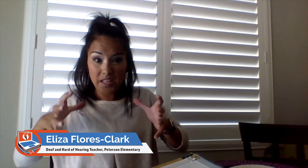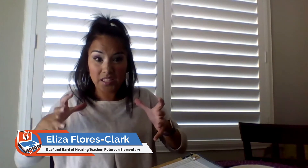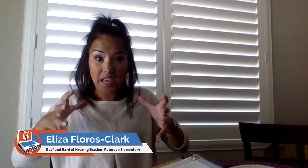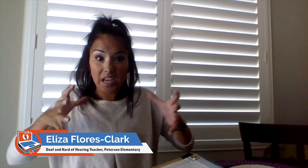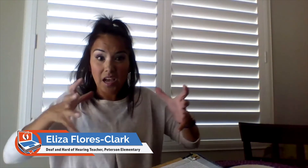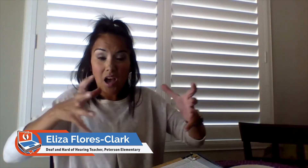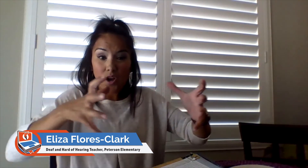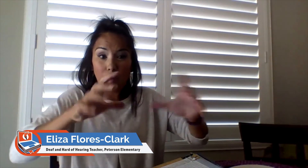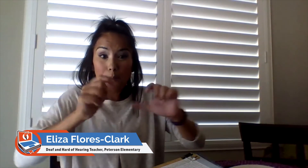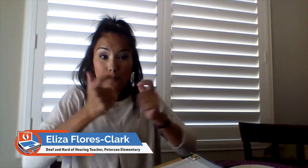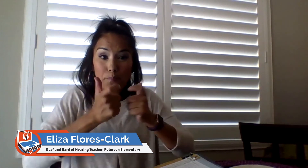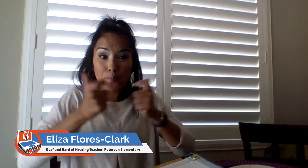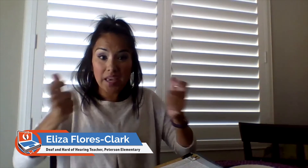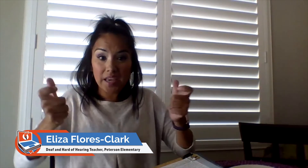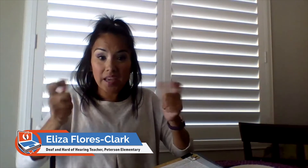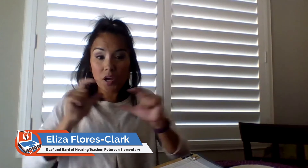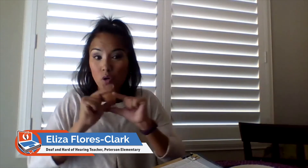like big